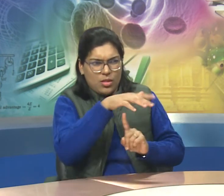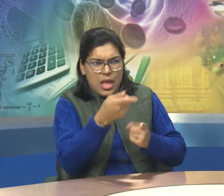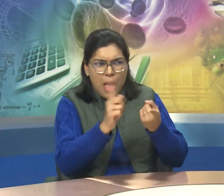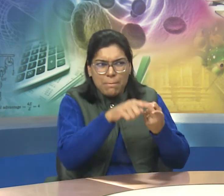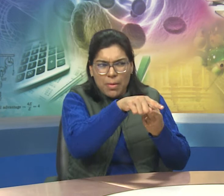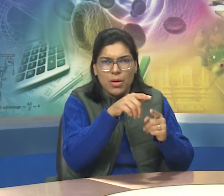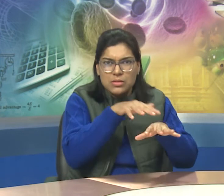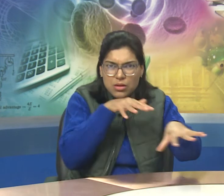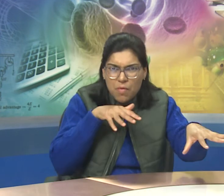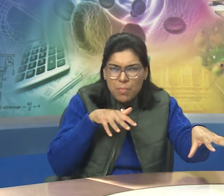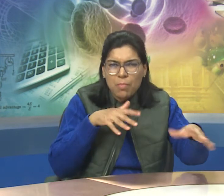to be done by